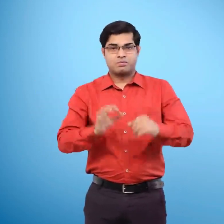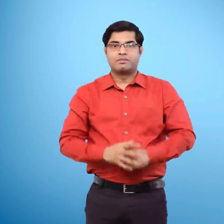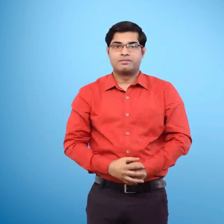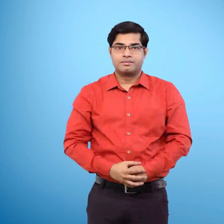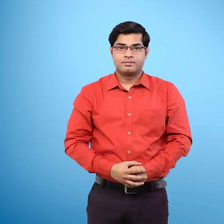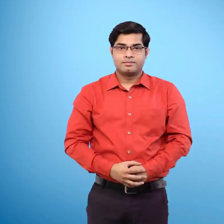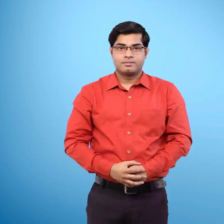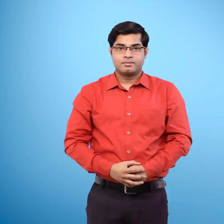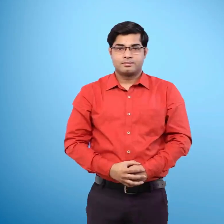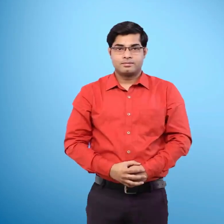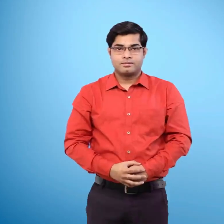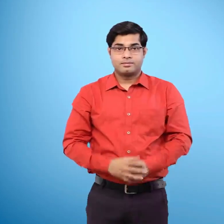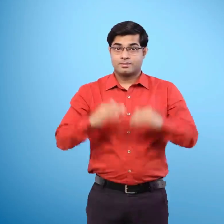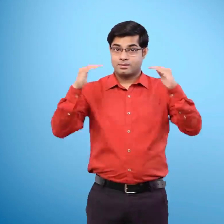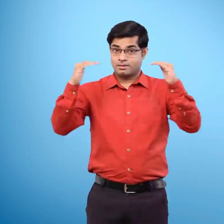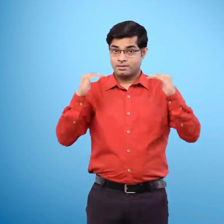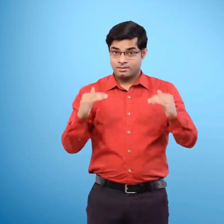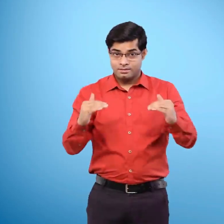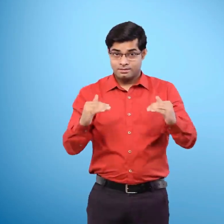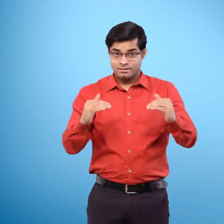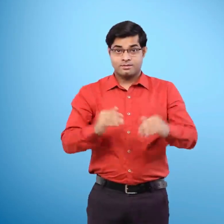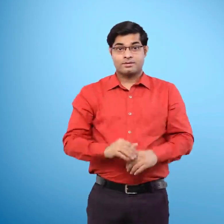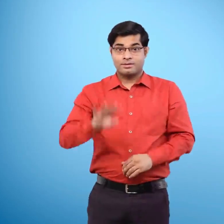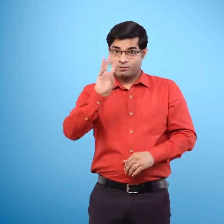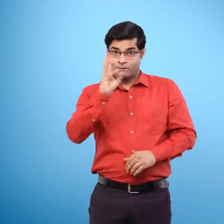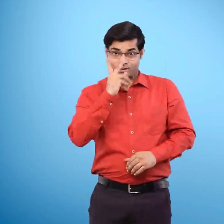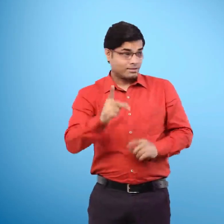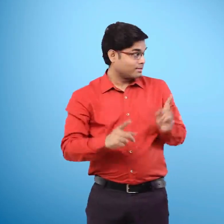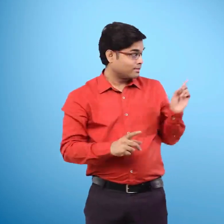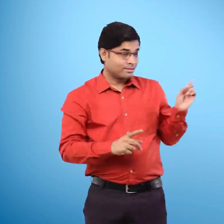are blank. Pattern 4. Box 1.